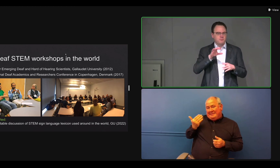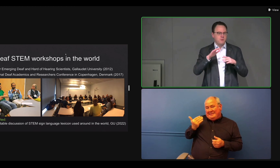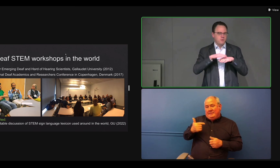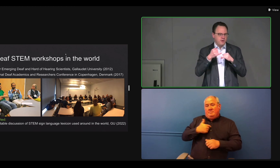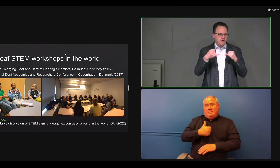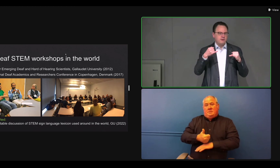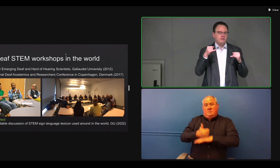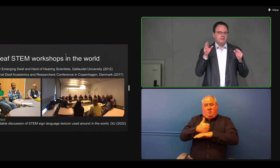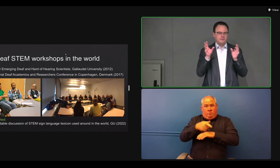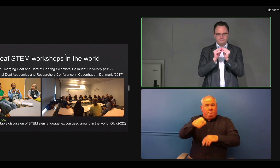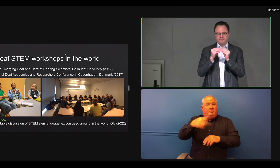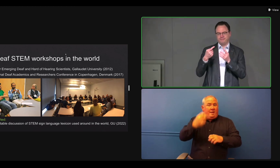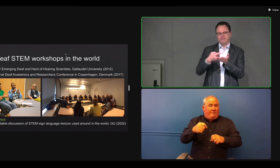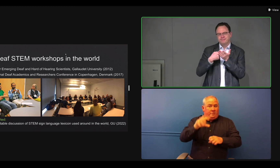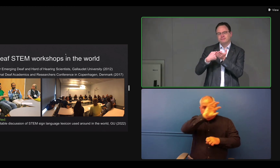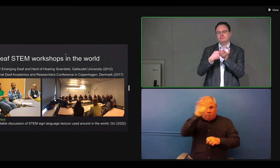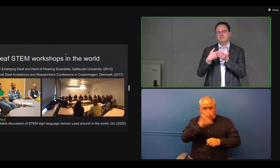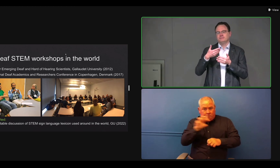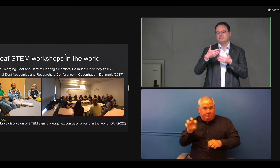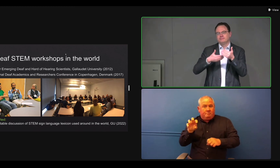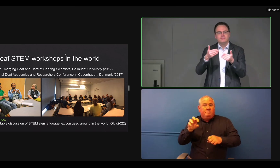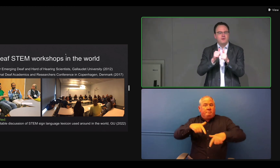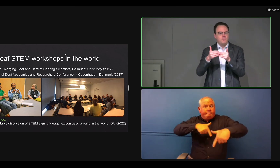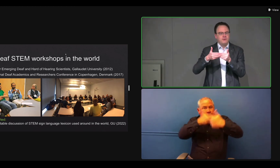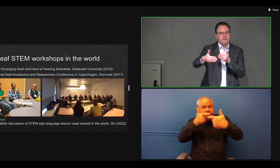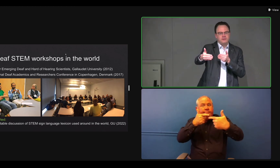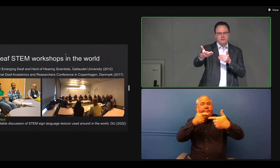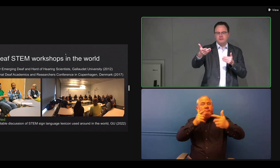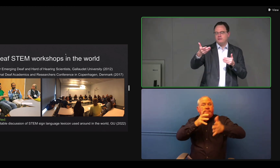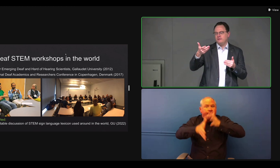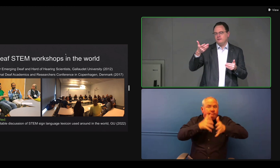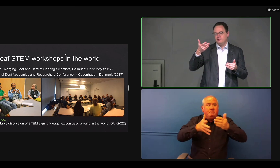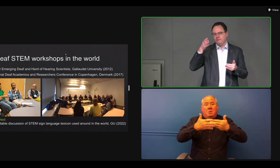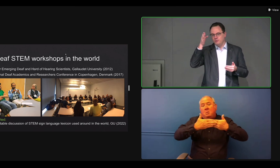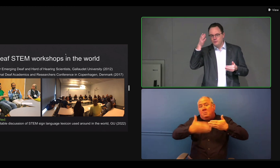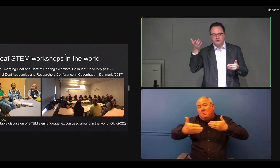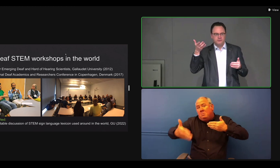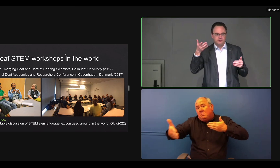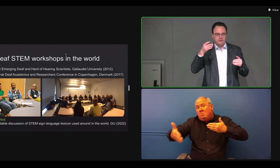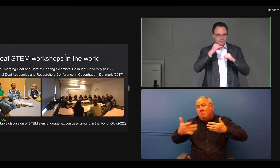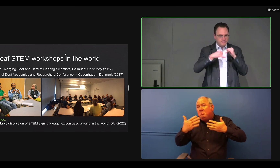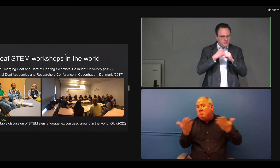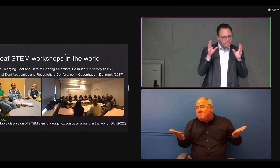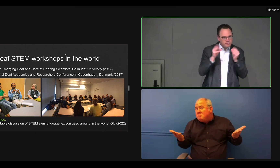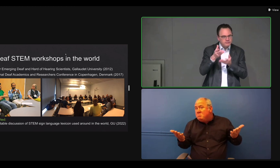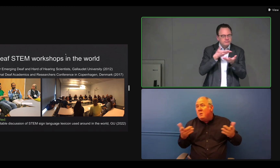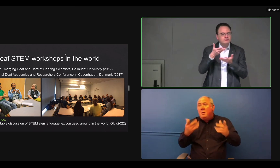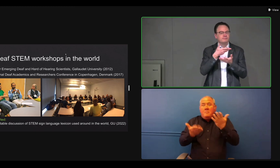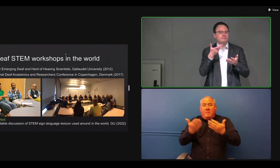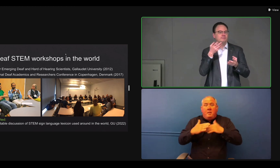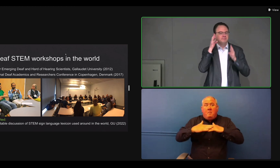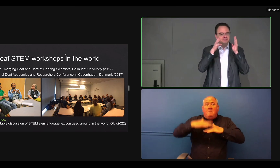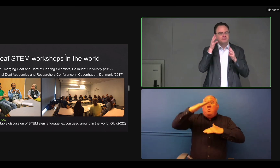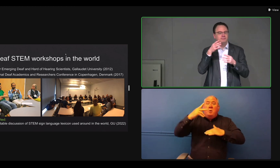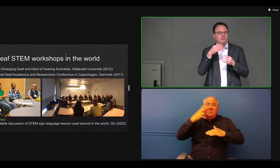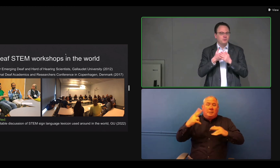STEM. The more recent conferences have been on Zoom, and moving forward, we will see